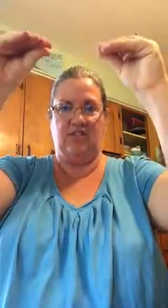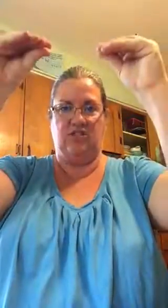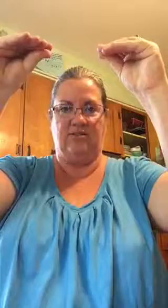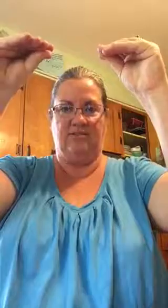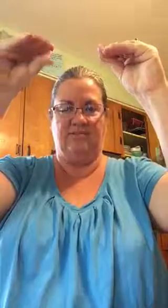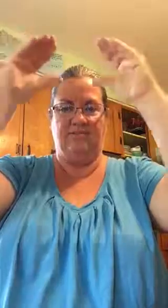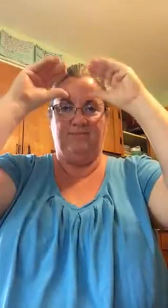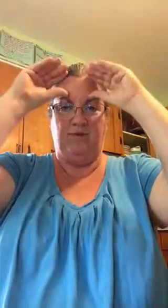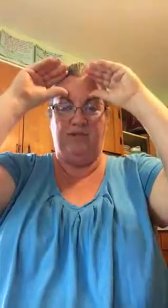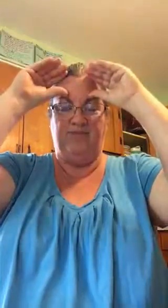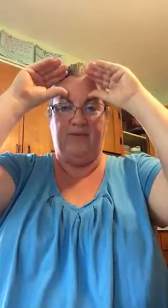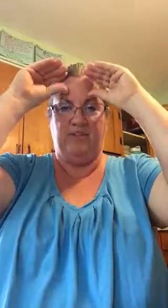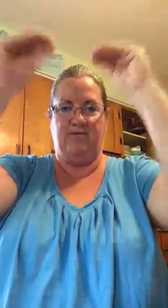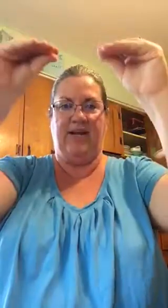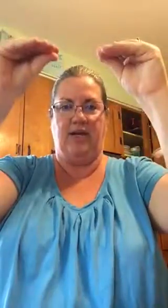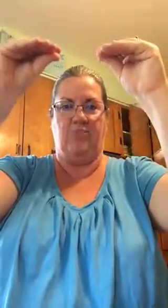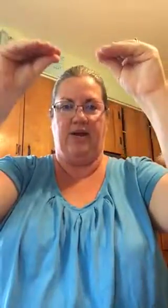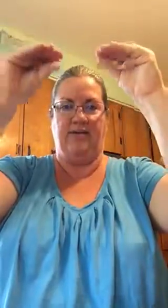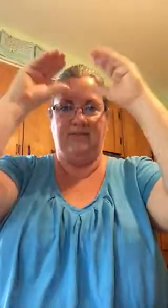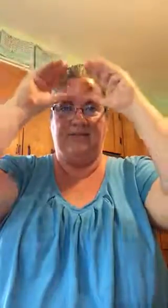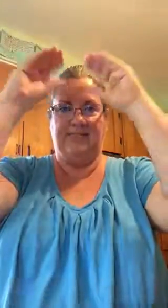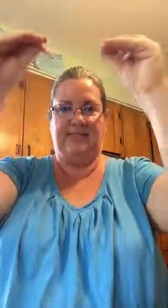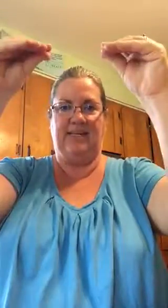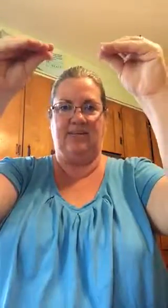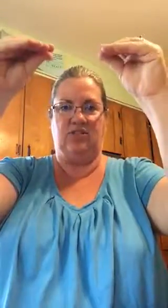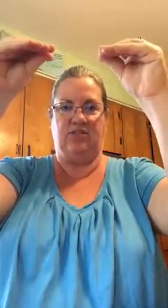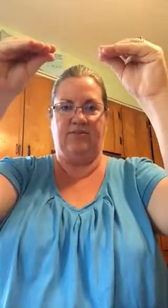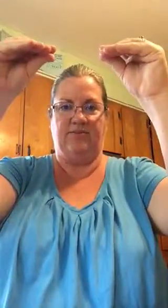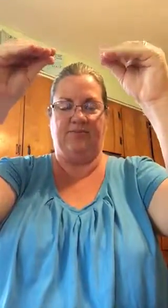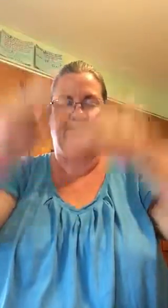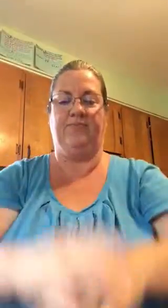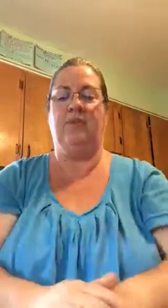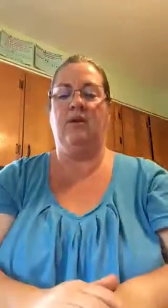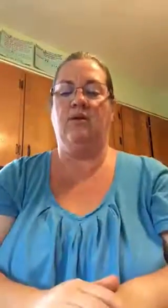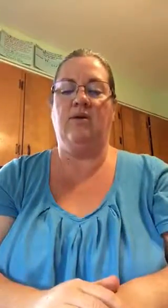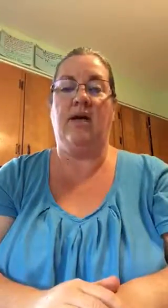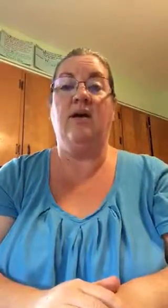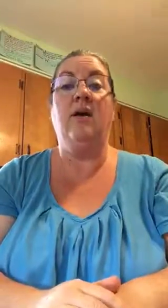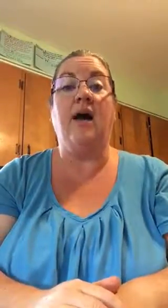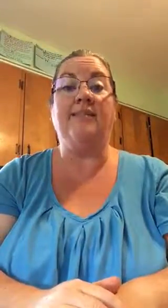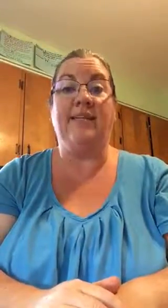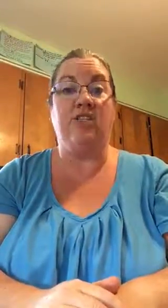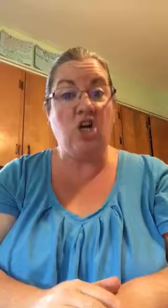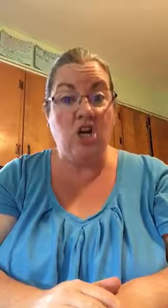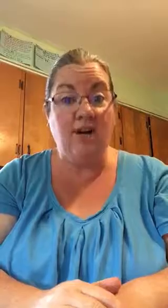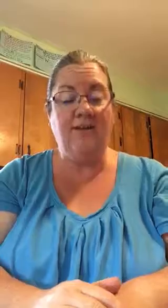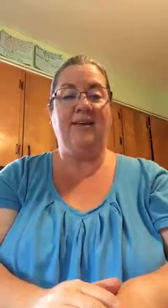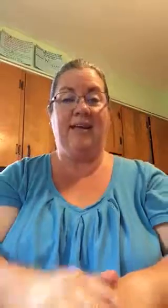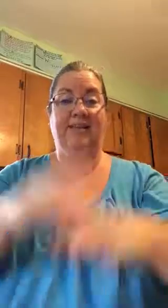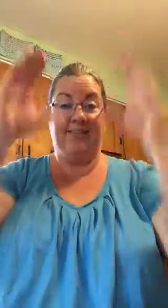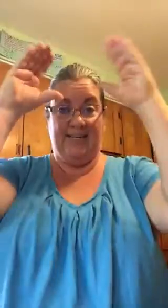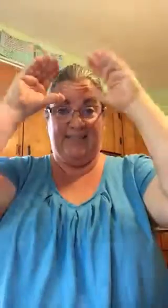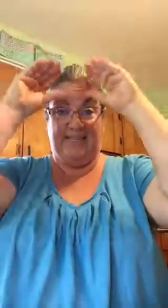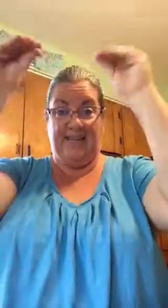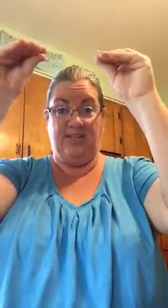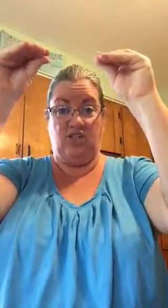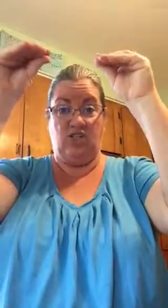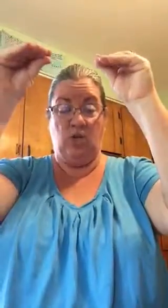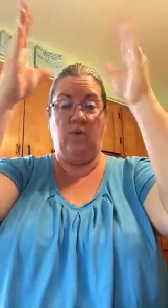teach. Pull the information right out of your brain, teach. Okay, a teacher is teach with